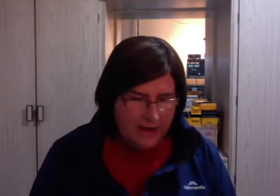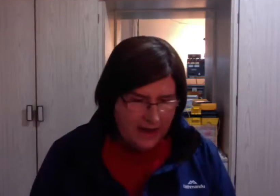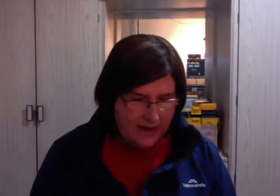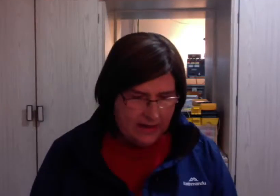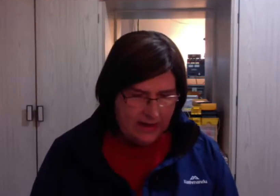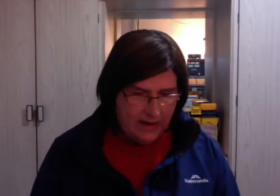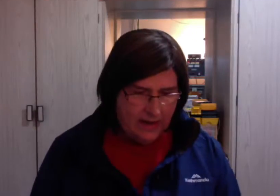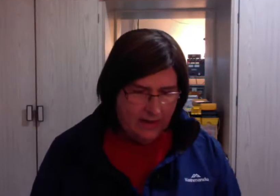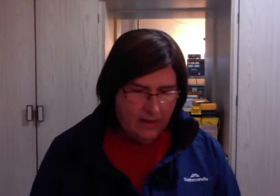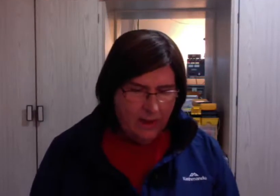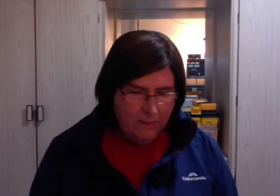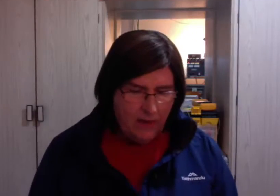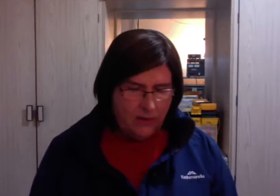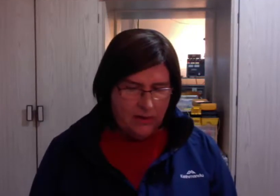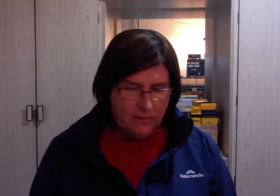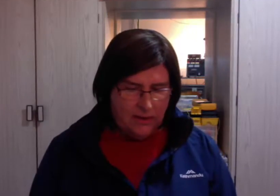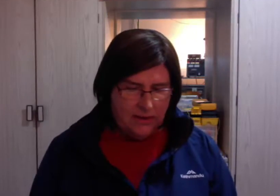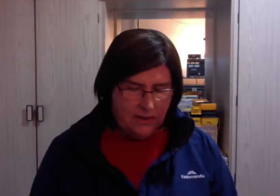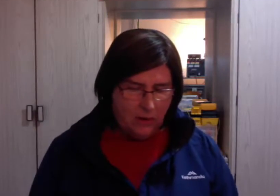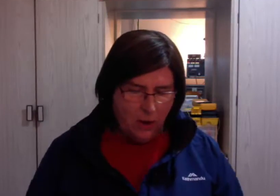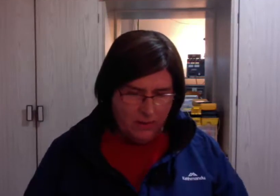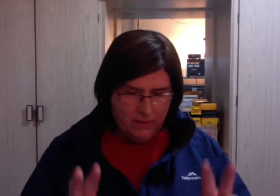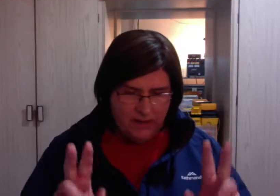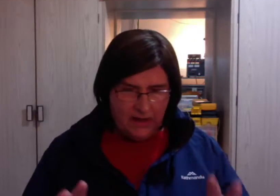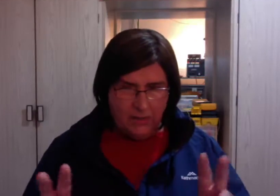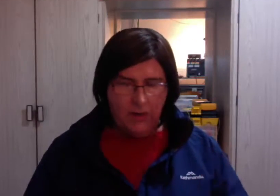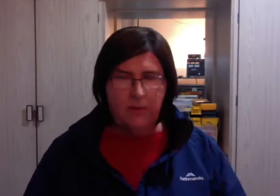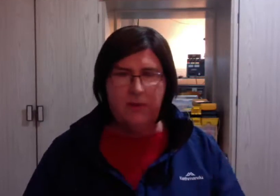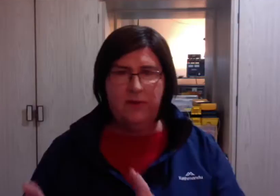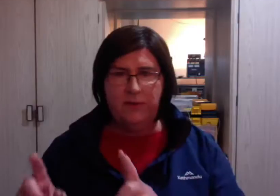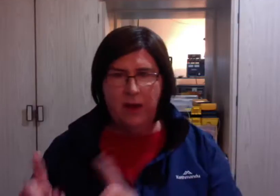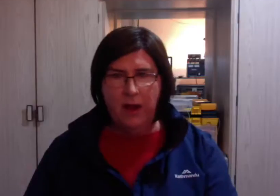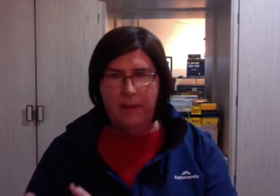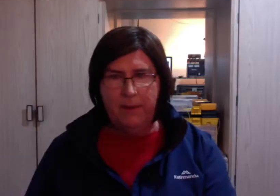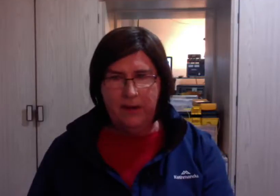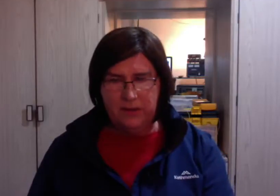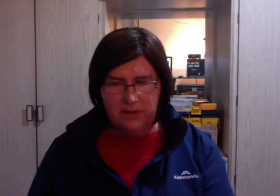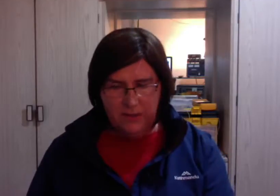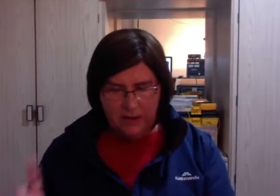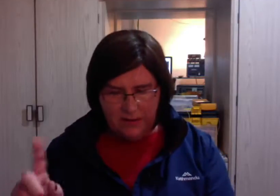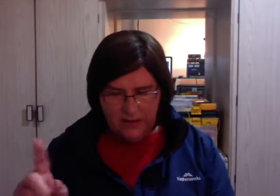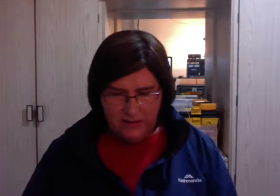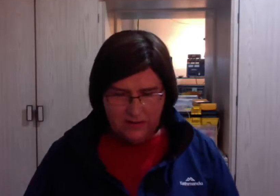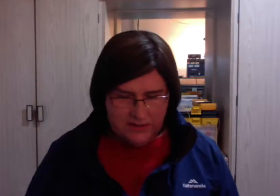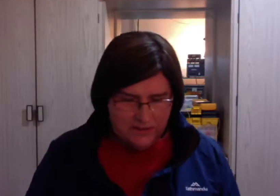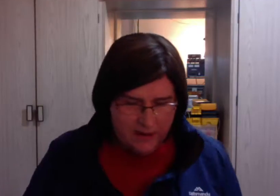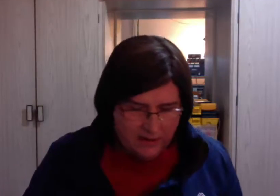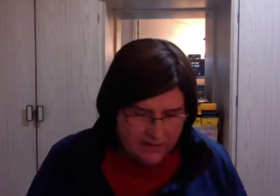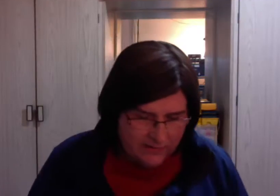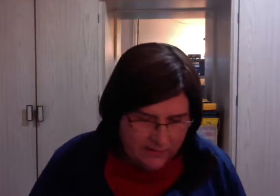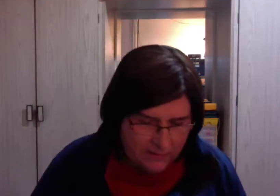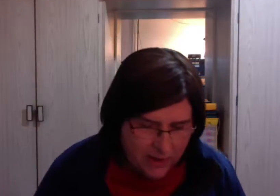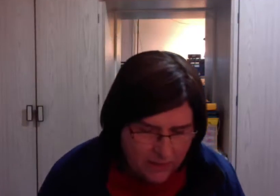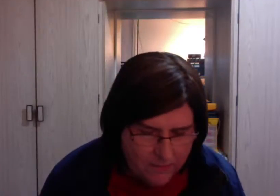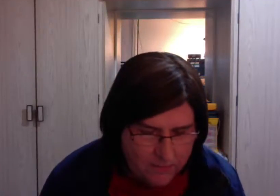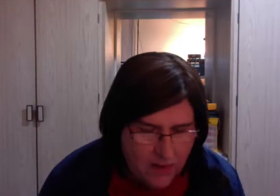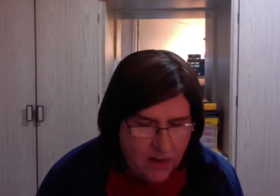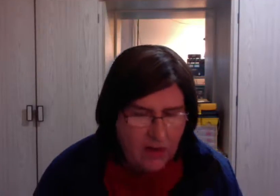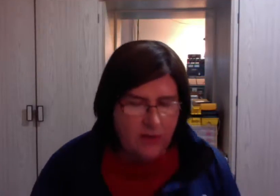Okay, the most common mechanical problem is tire punctures, but I'll get onto some other things as well.